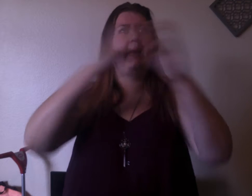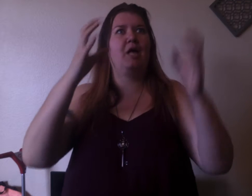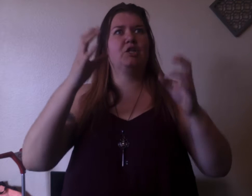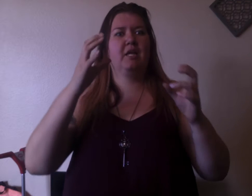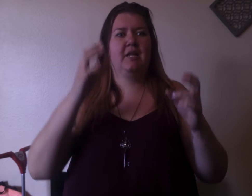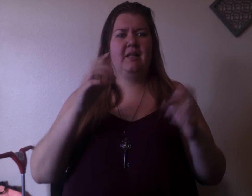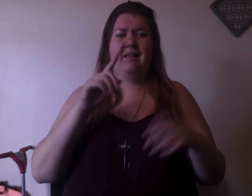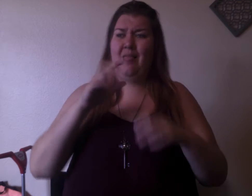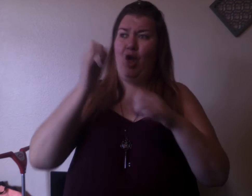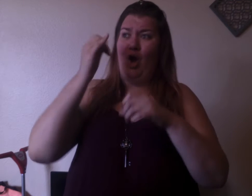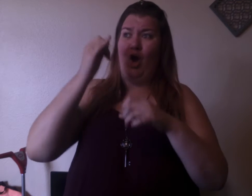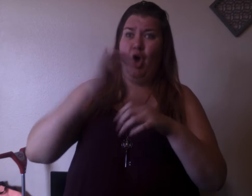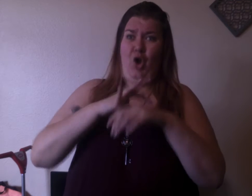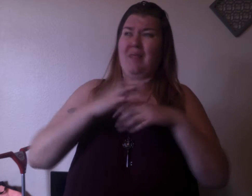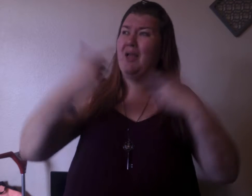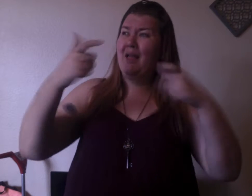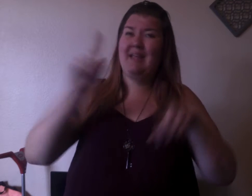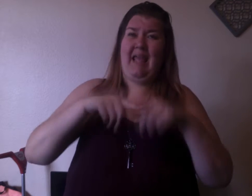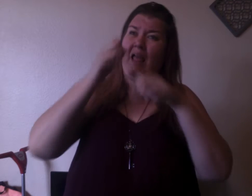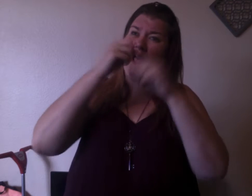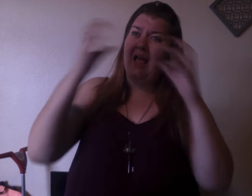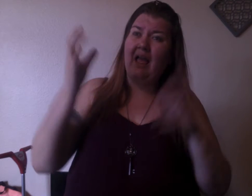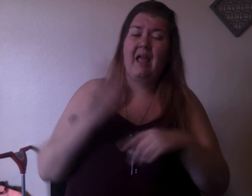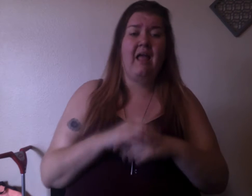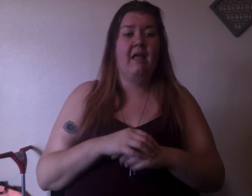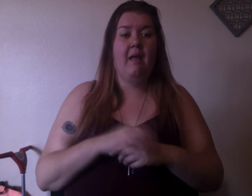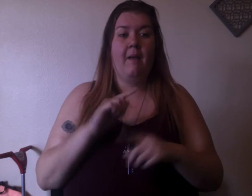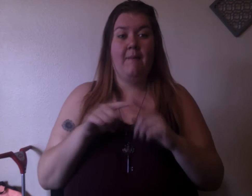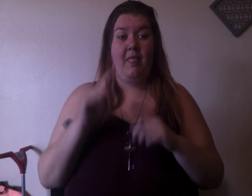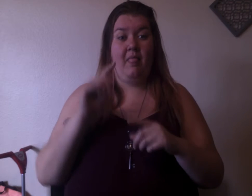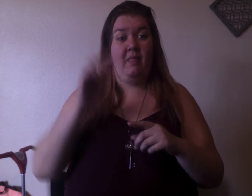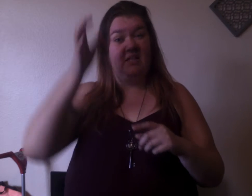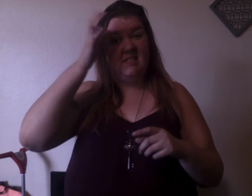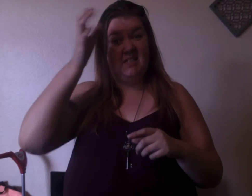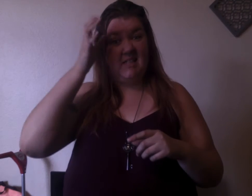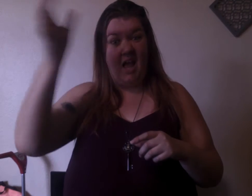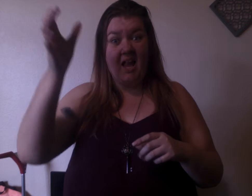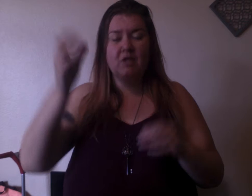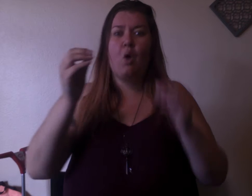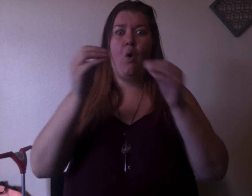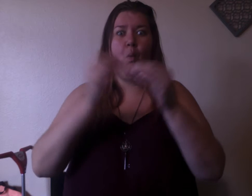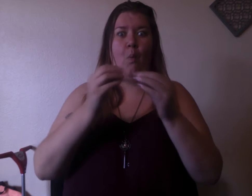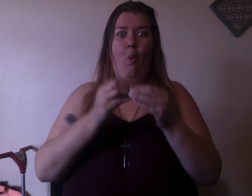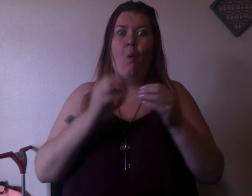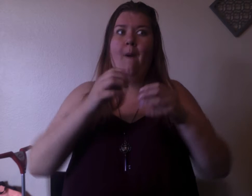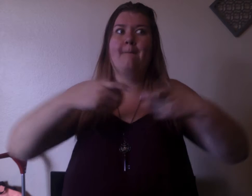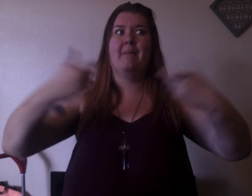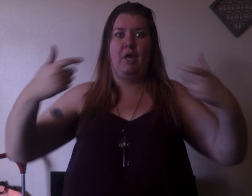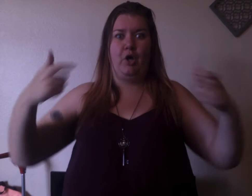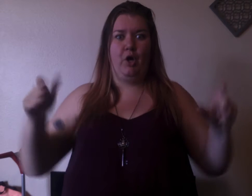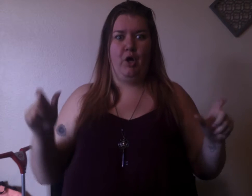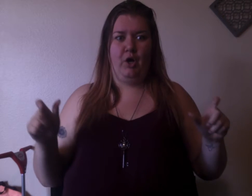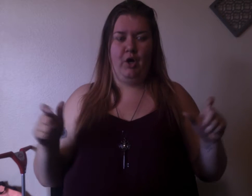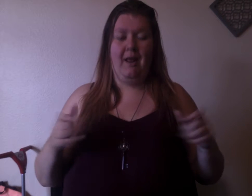of unimaginably huge, and the sun is 100 times more unimaginably bigger. Now we're going to start getting